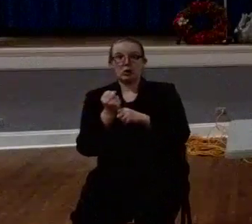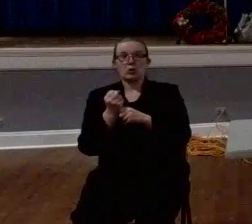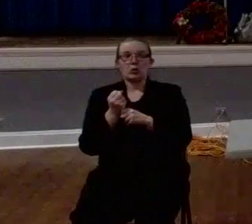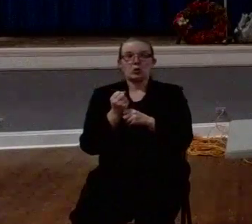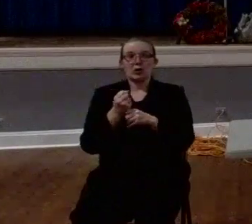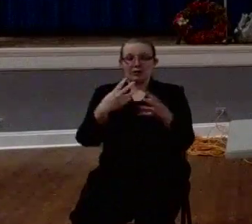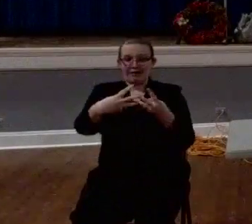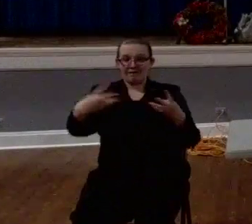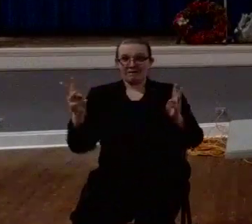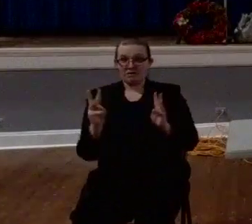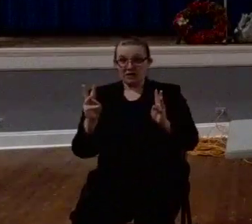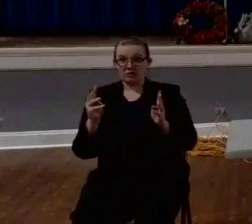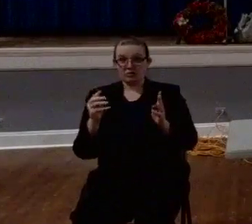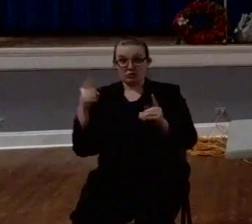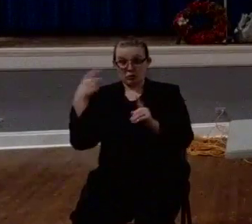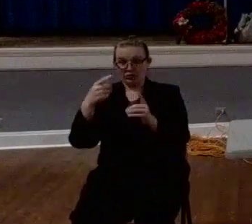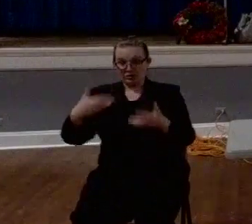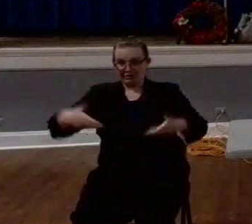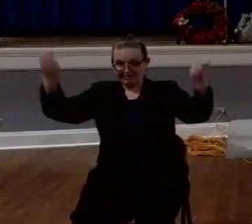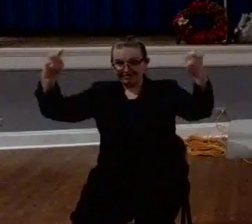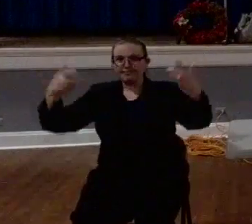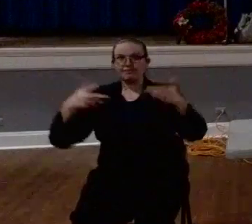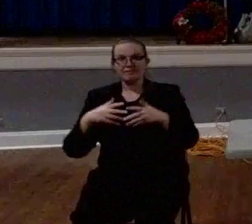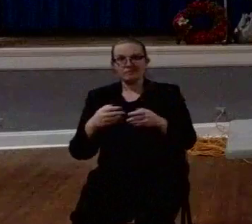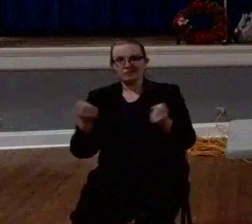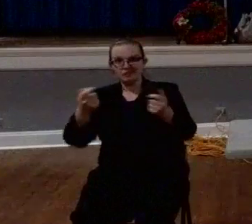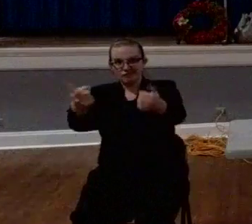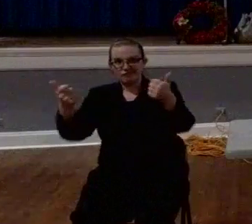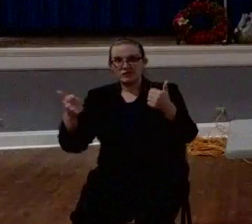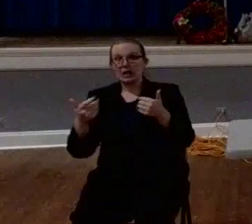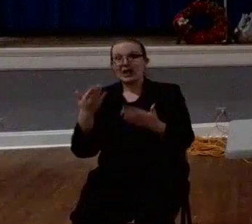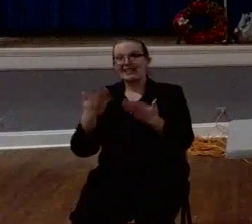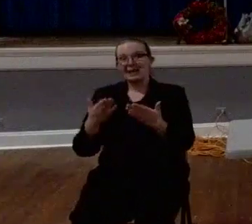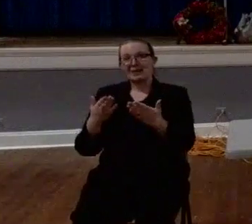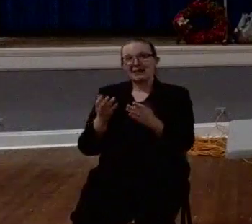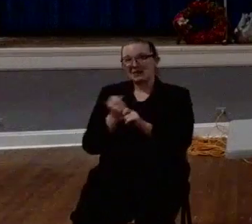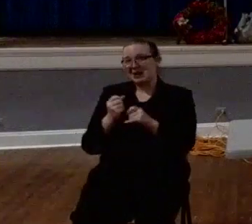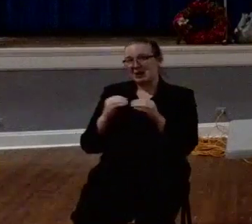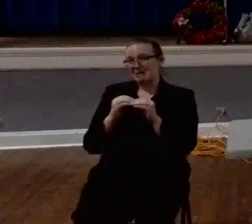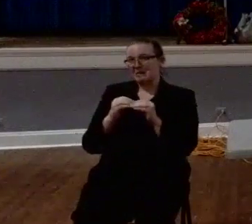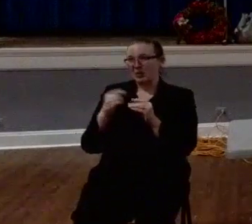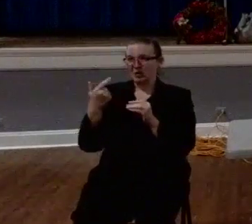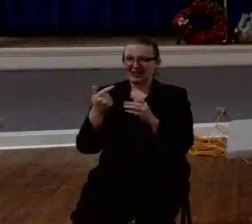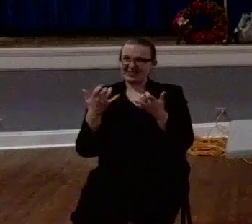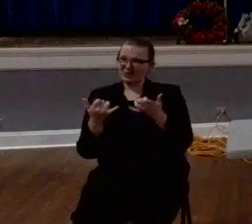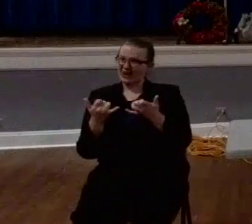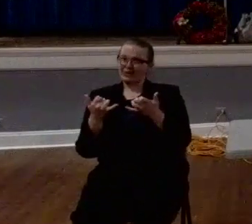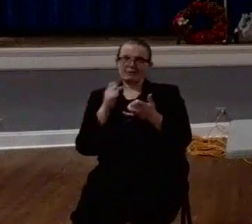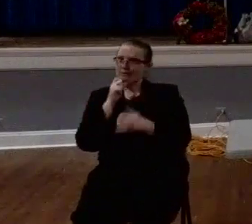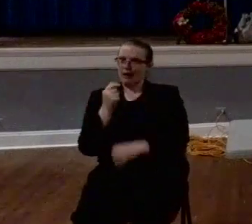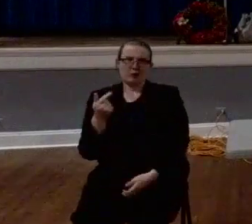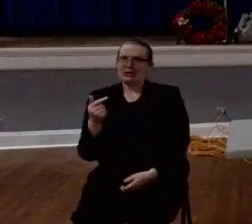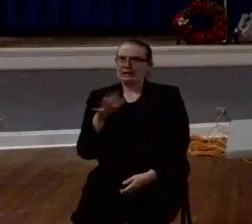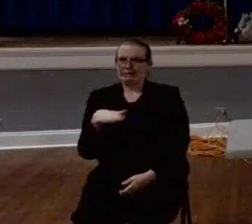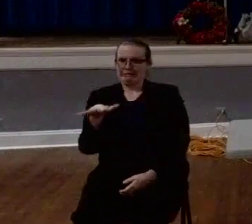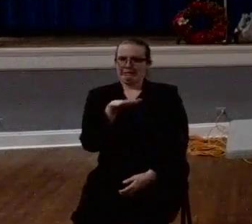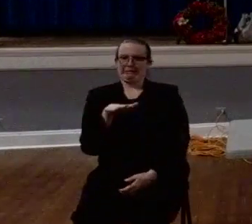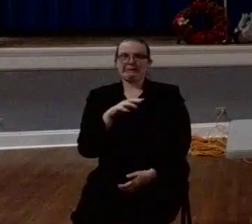that fence, some intermittent things we can do to maybe green up the area, if you will. It doesn't look very green right now. We're going to figure